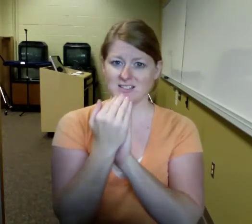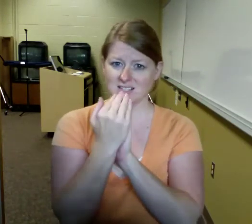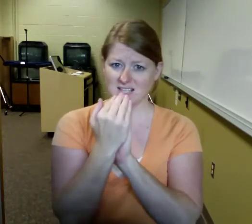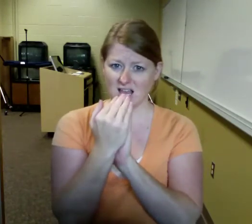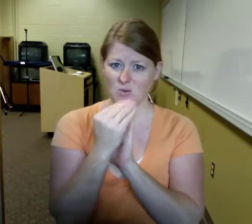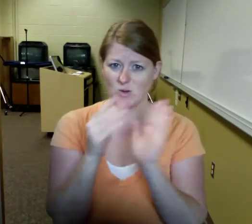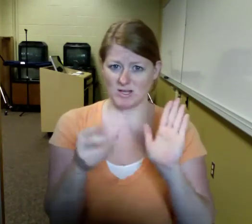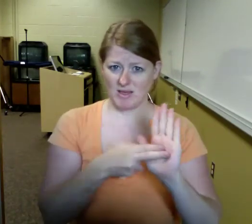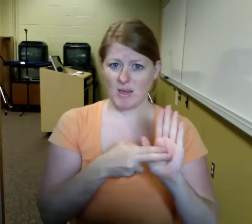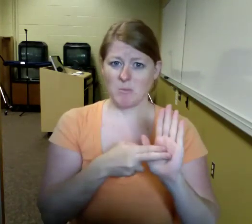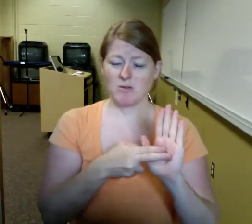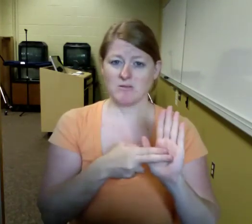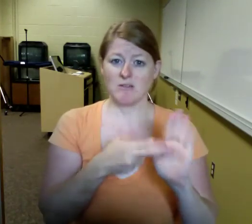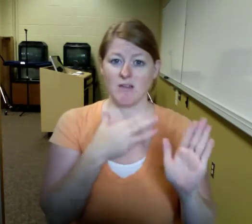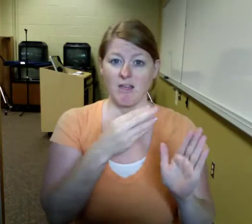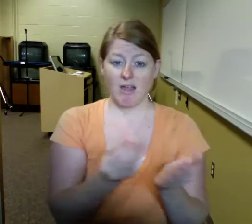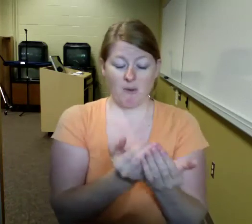and a paper bag containing cigarettes.